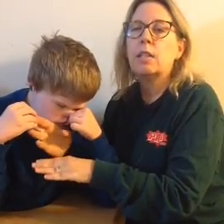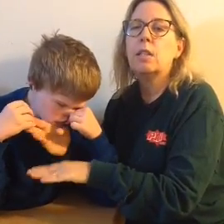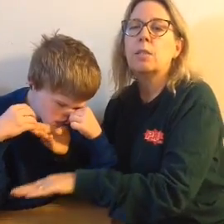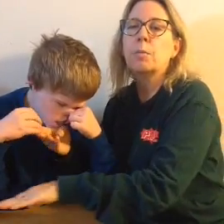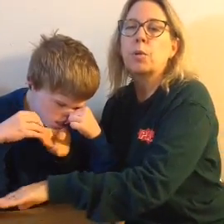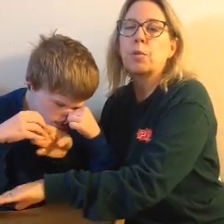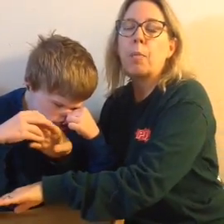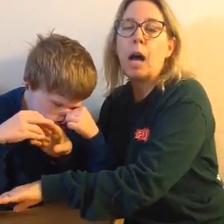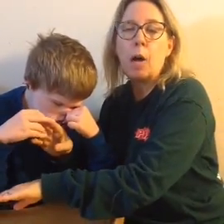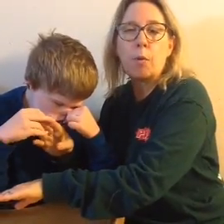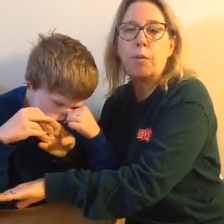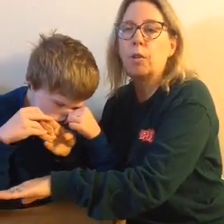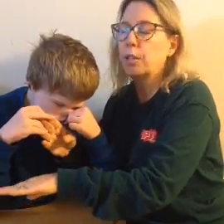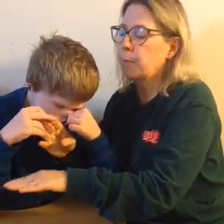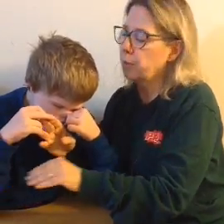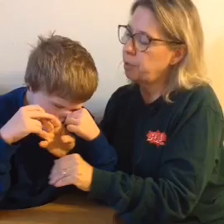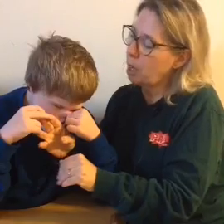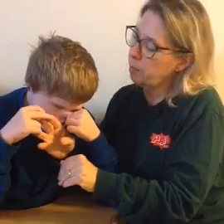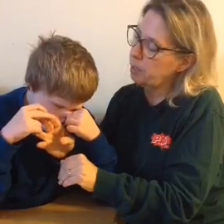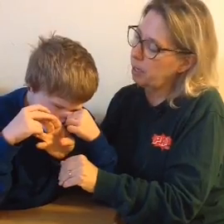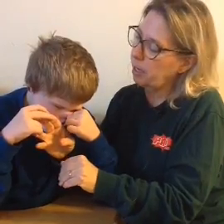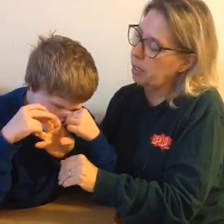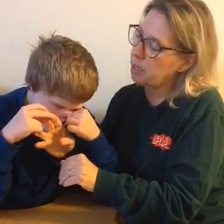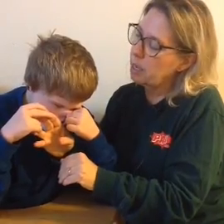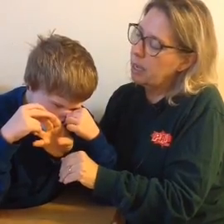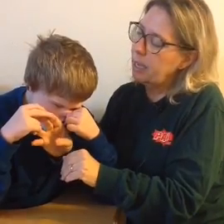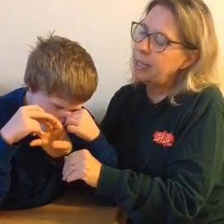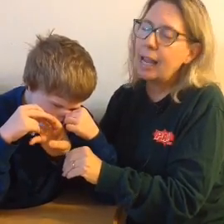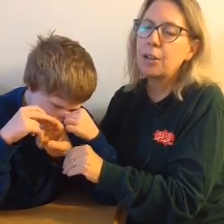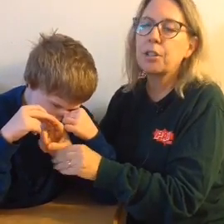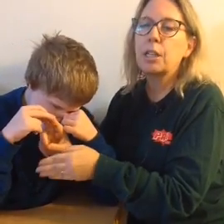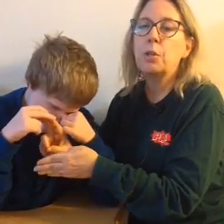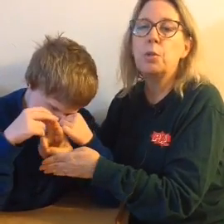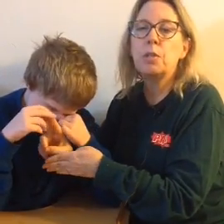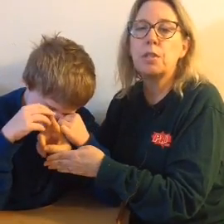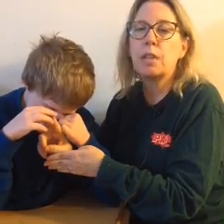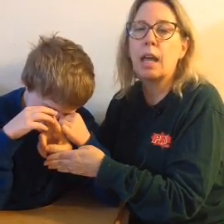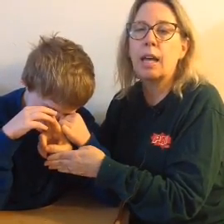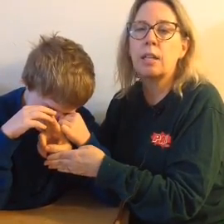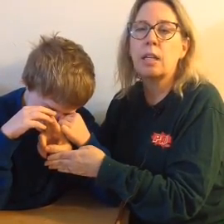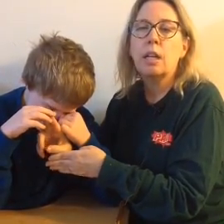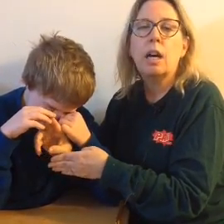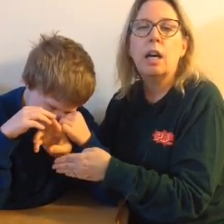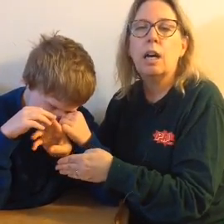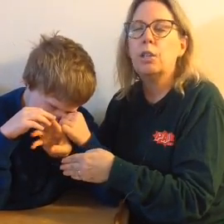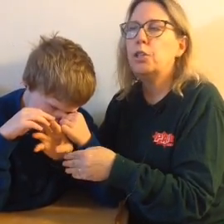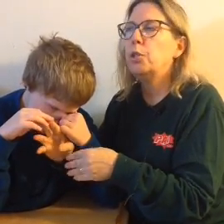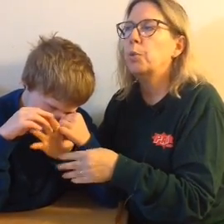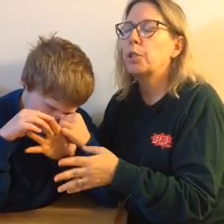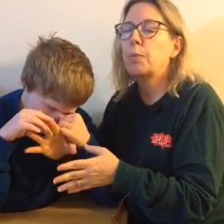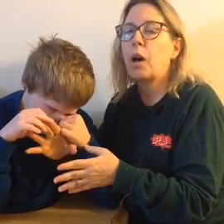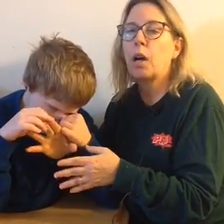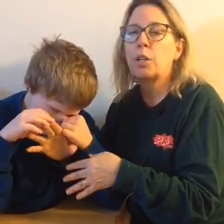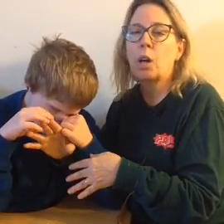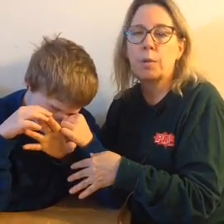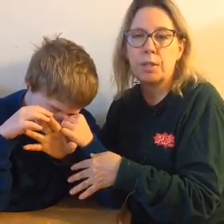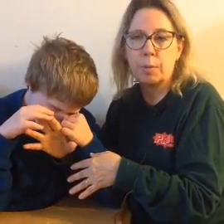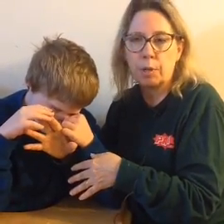his most powerful, his most dominant hand, and he actually uses that to respond or